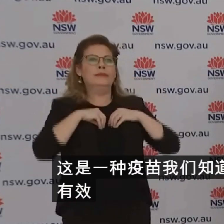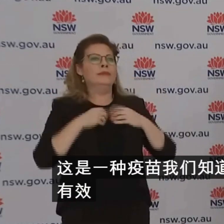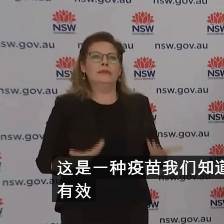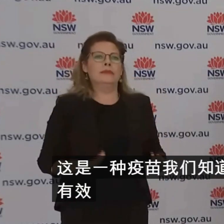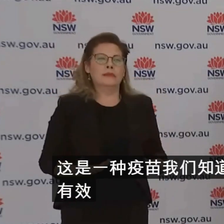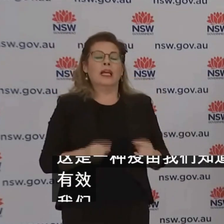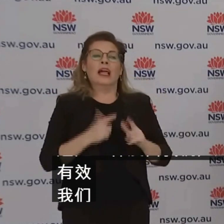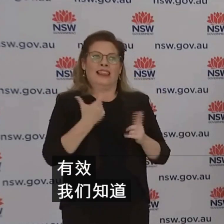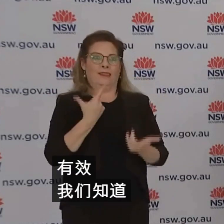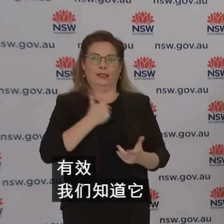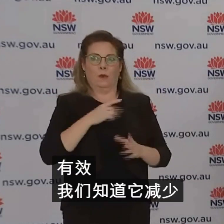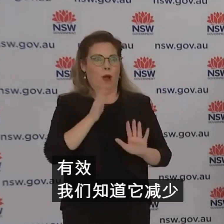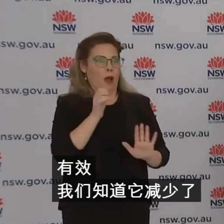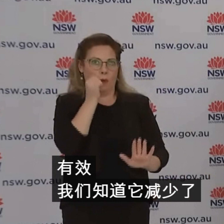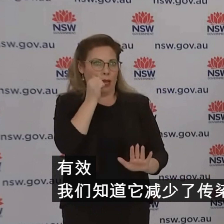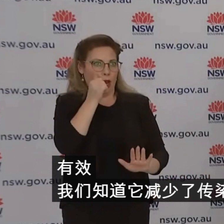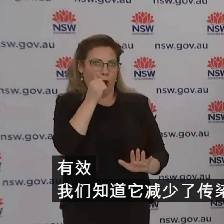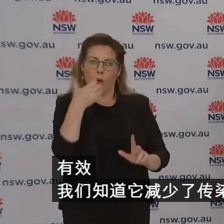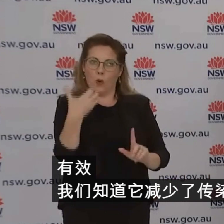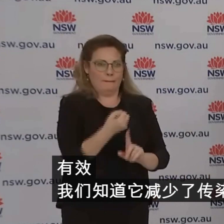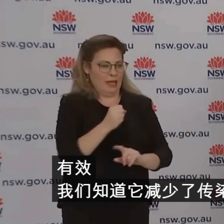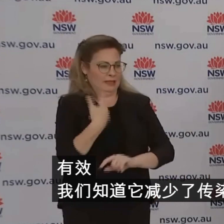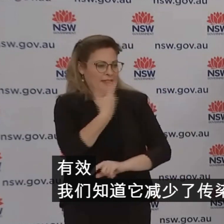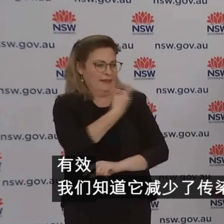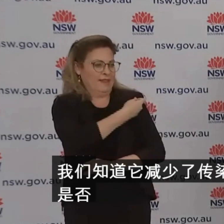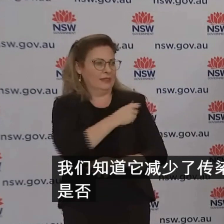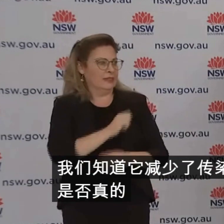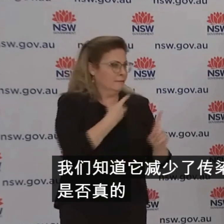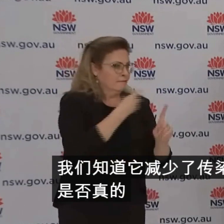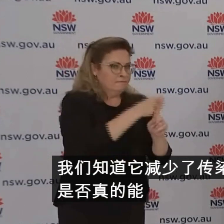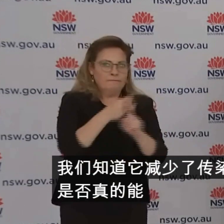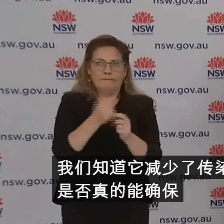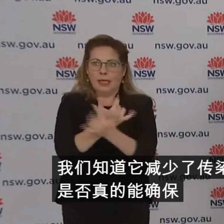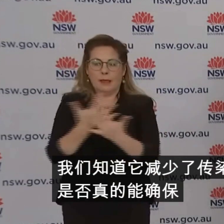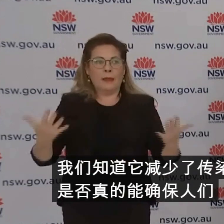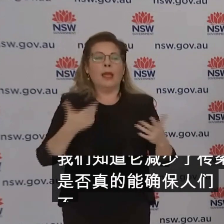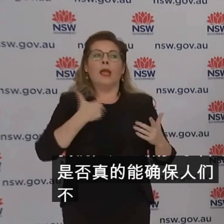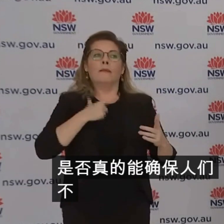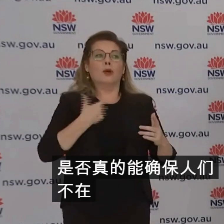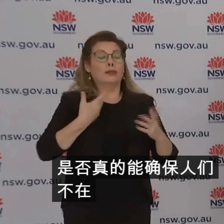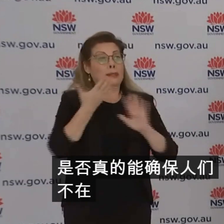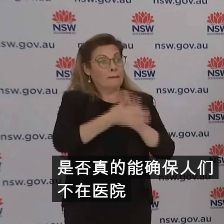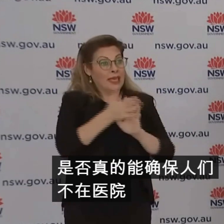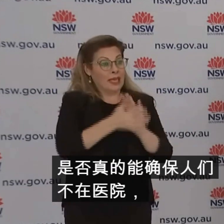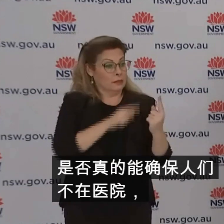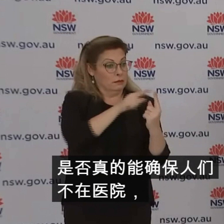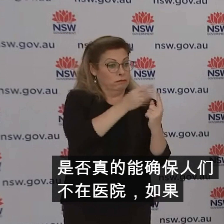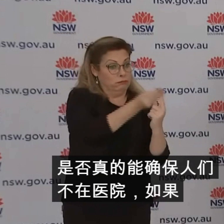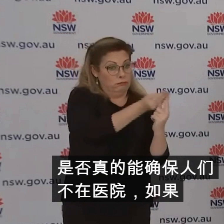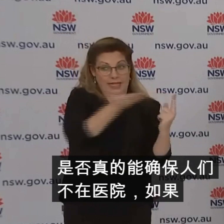it works. We know it reduces how contagious people are. It really makes sure people are staying out of hospital.